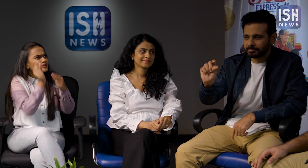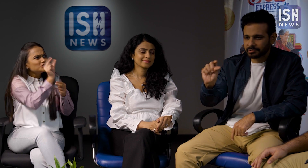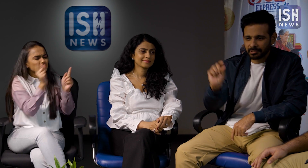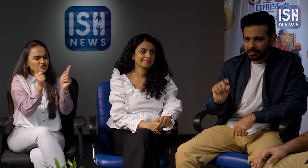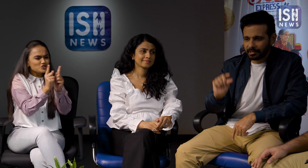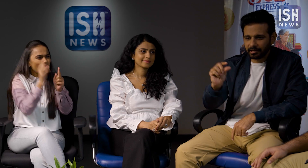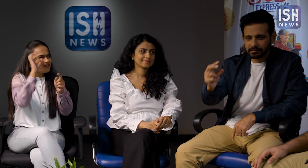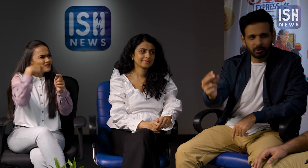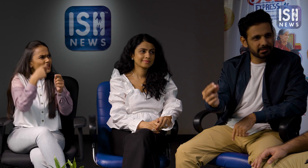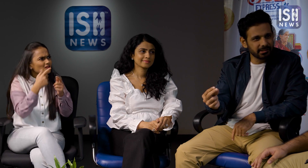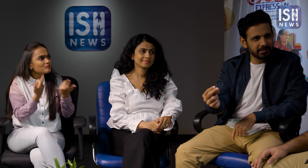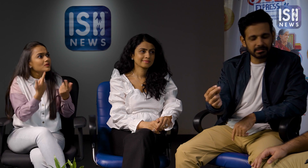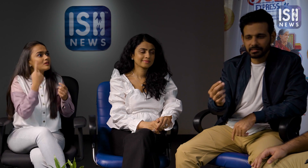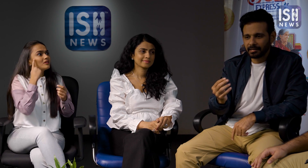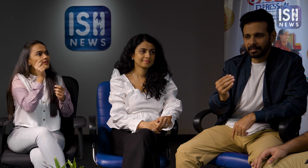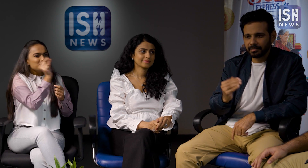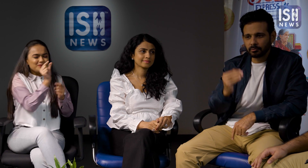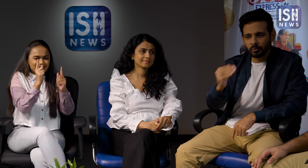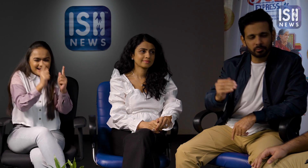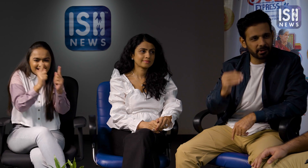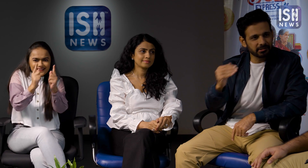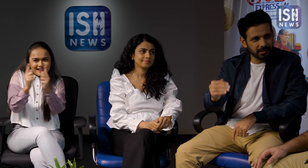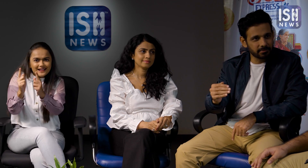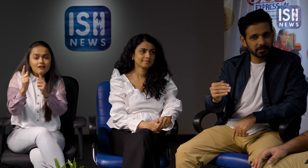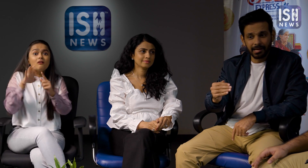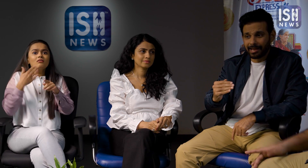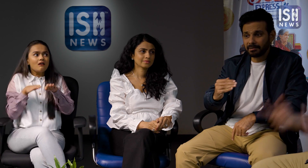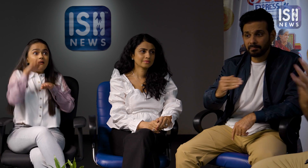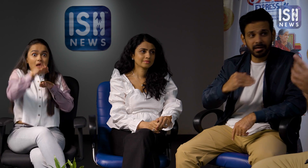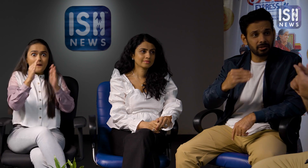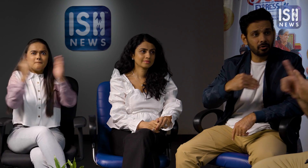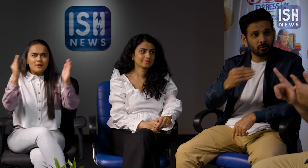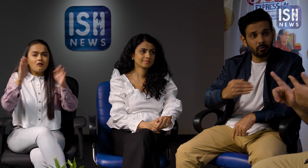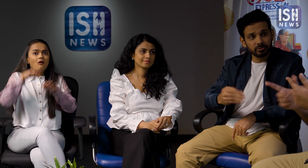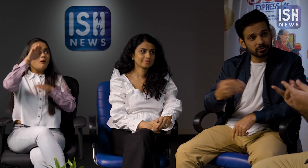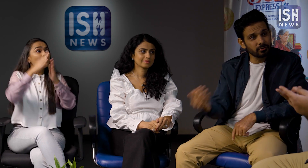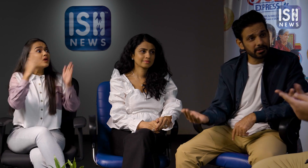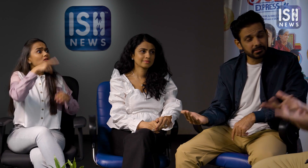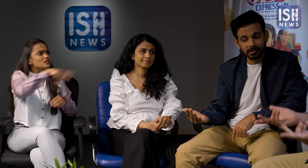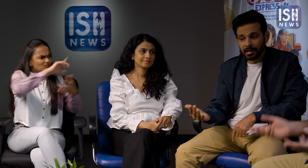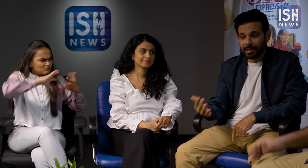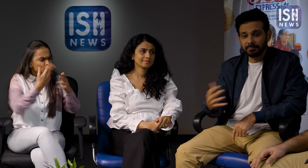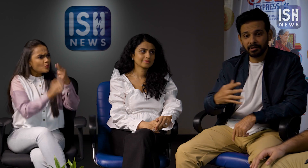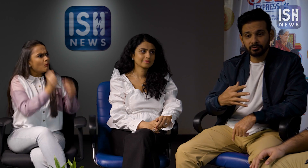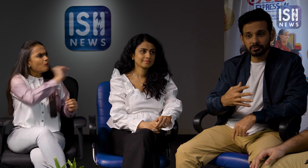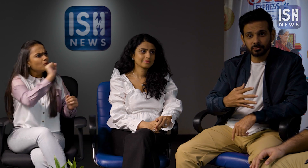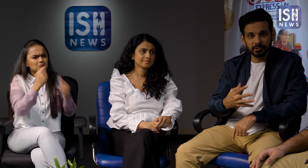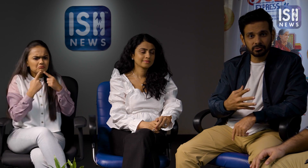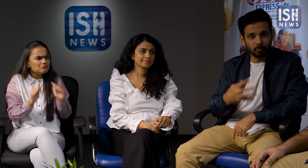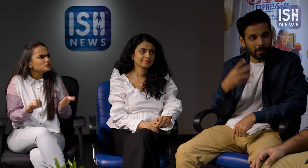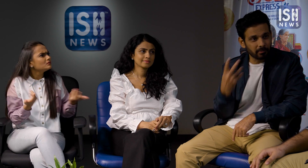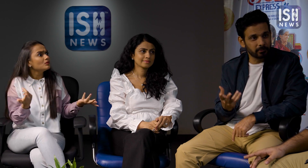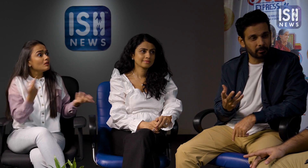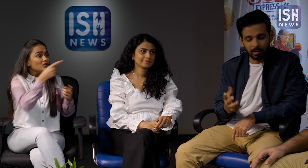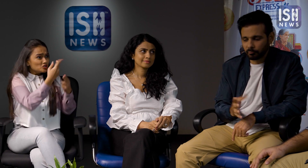short films and small scenes, and then go to bigger steps and make your own stories and make those